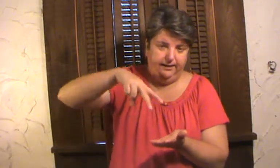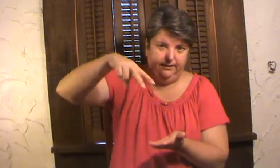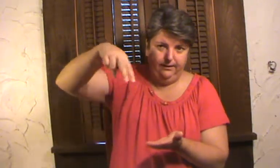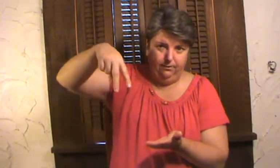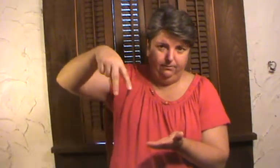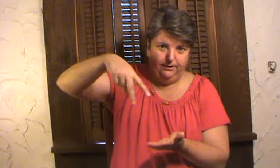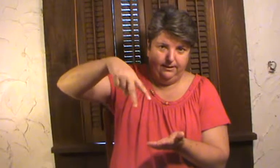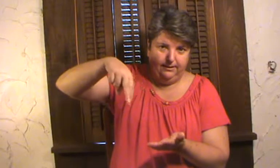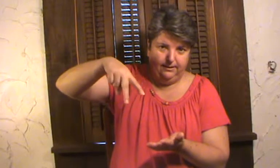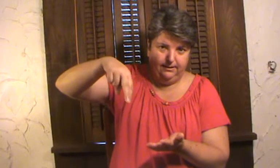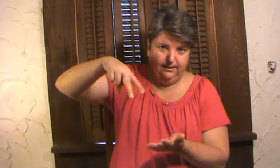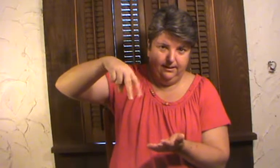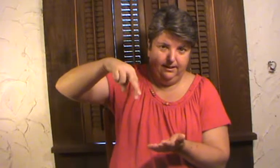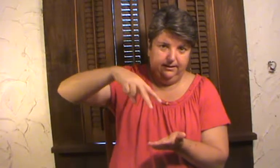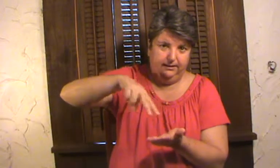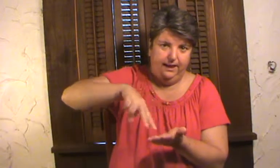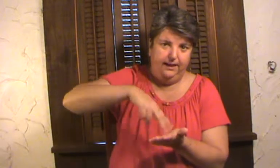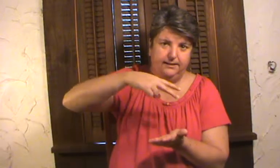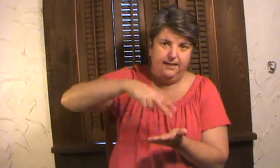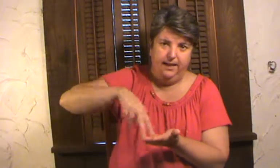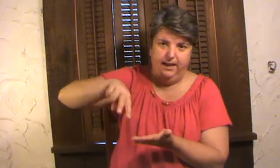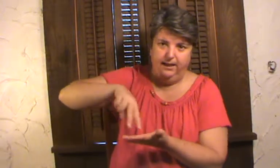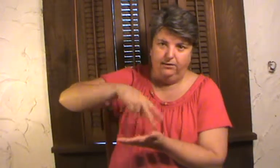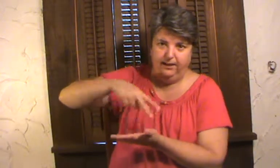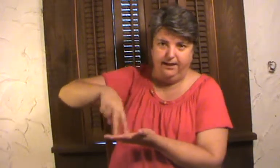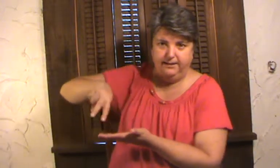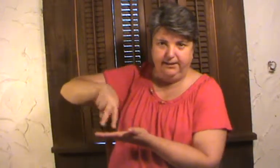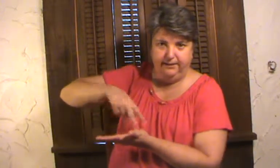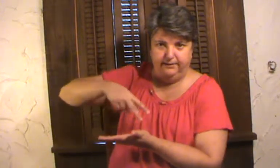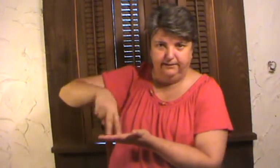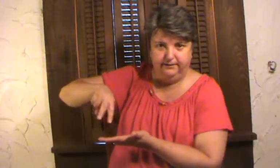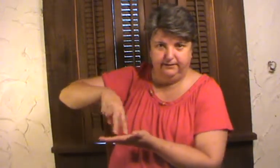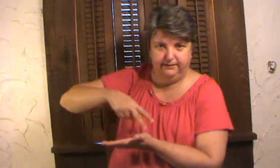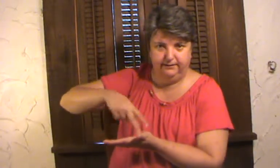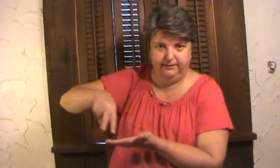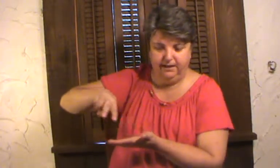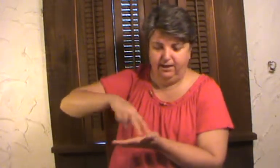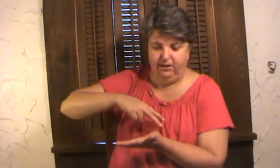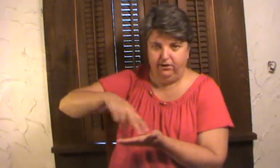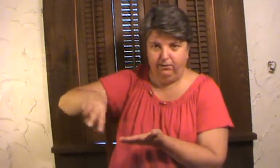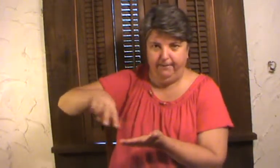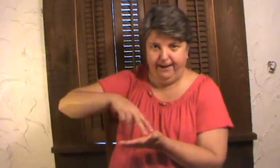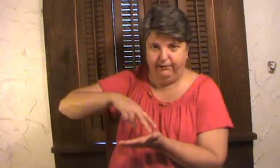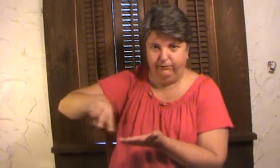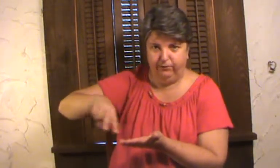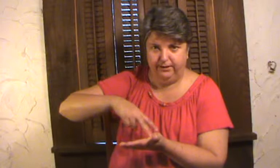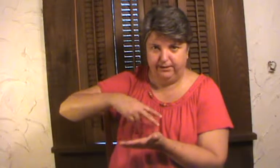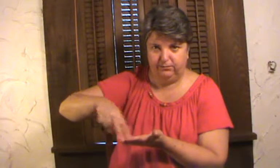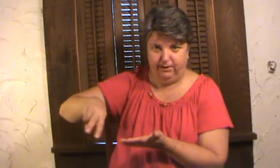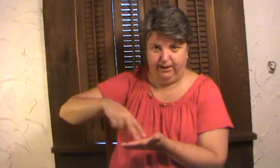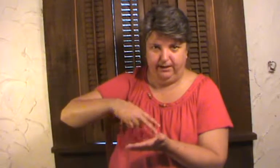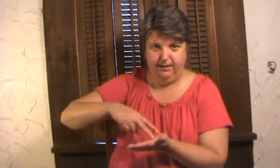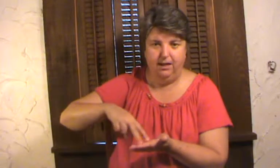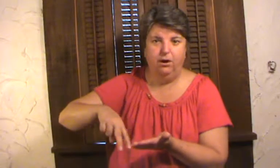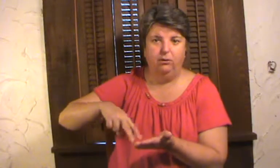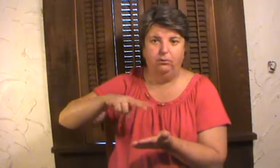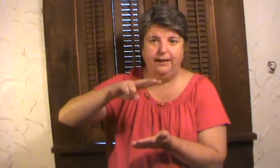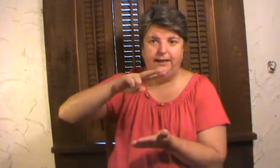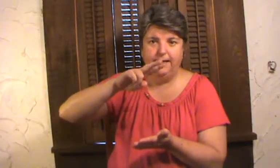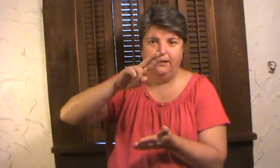these represents the legs, and you're dancing. You go back and forth this way. Reading,